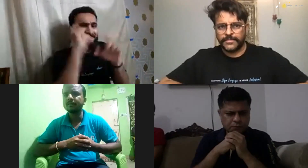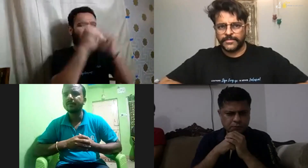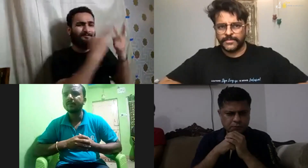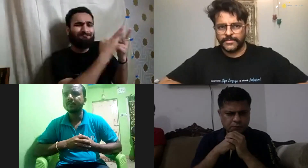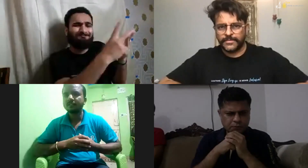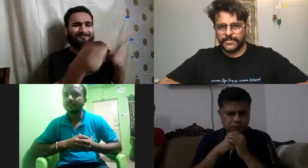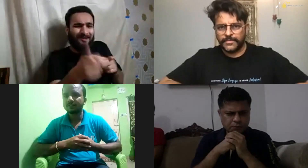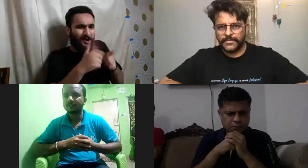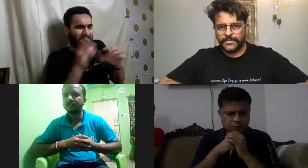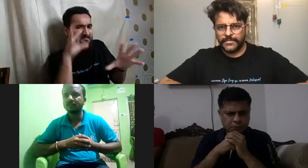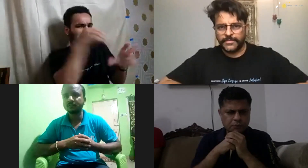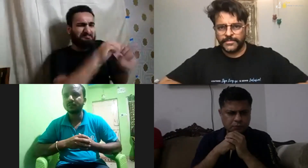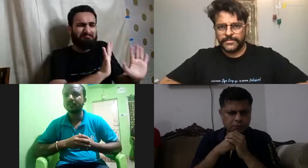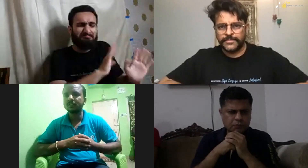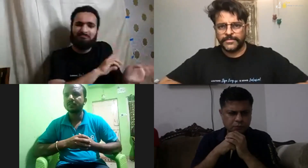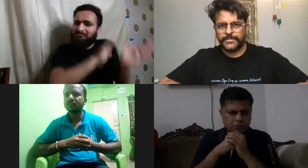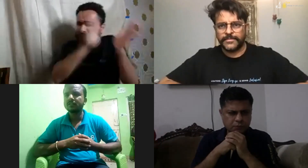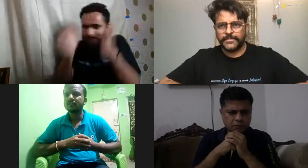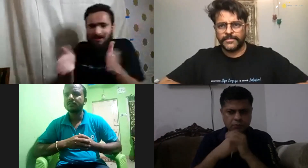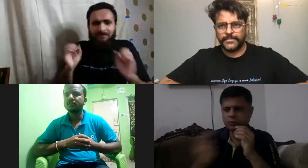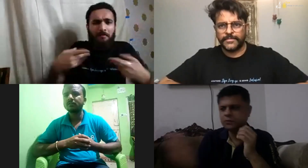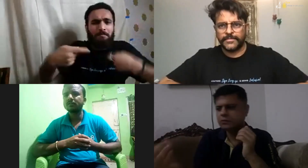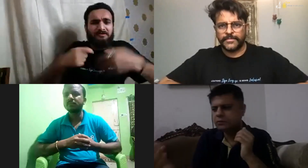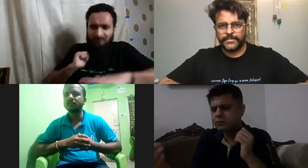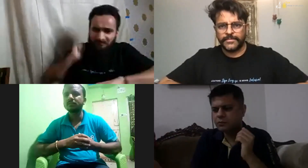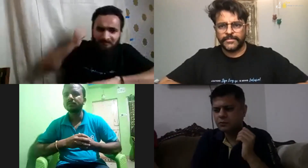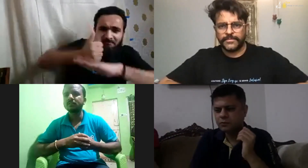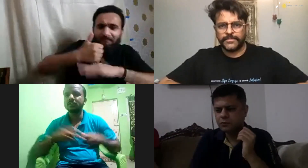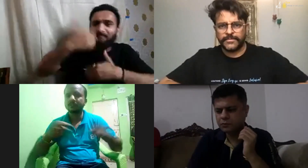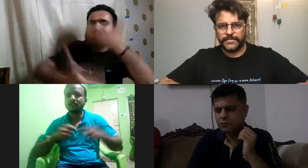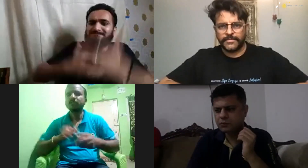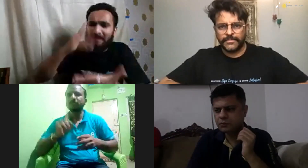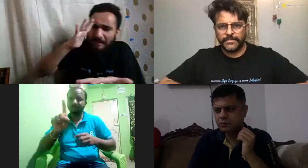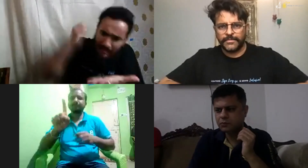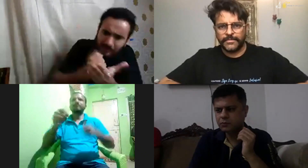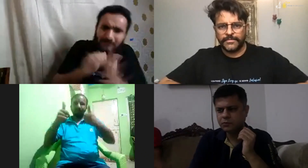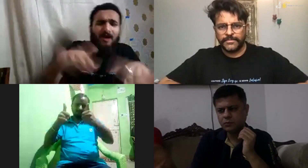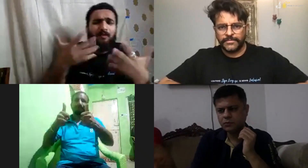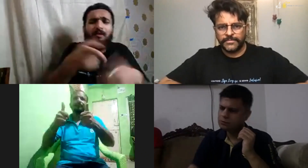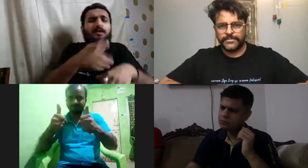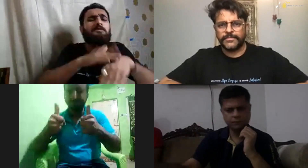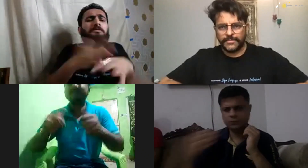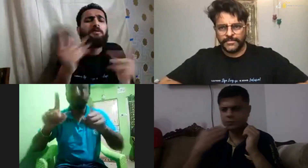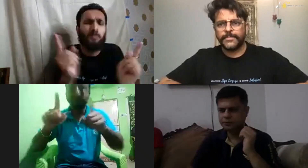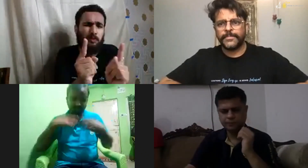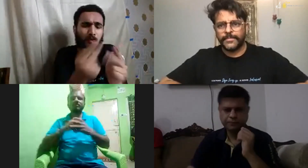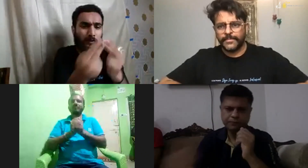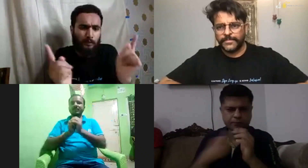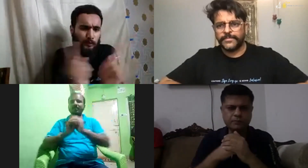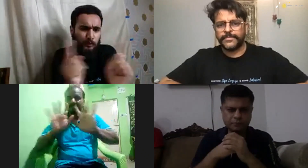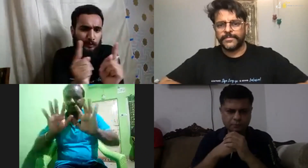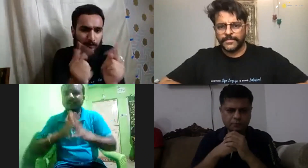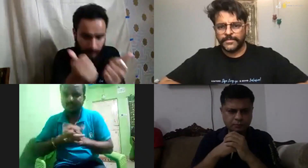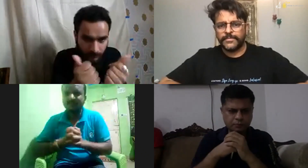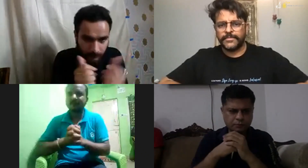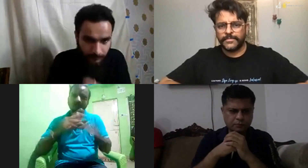is that, the job that you're doing, you didn't want to be involved in the companies, and you wanted to start your own business, and you decided that you